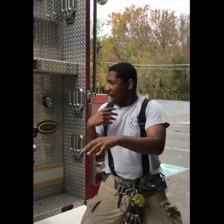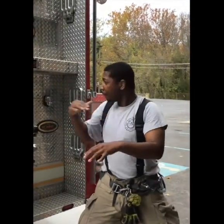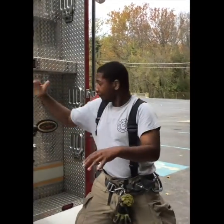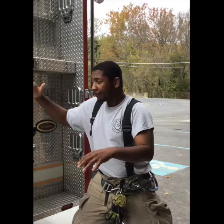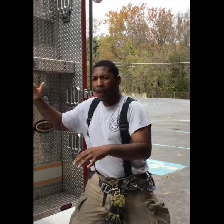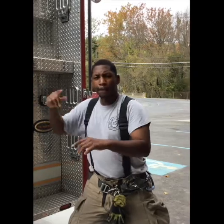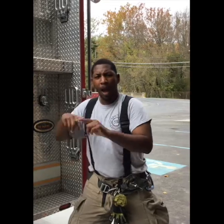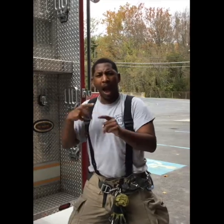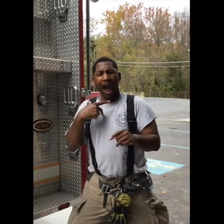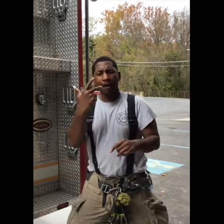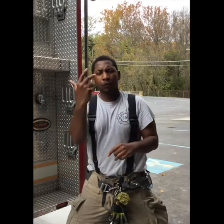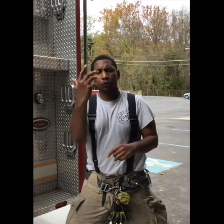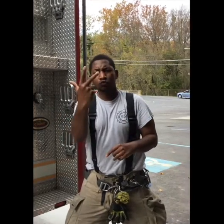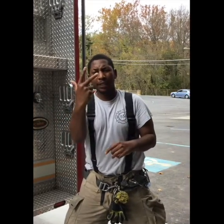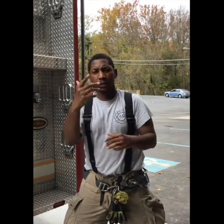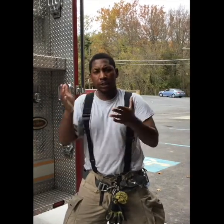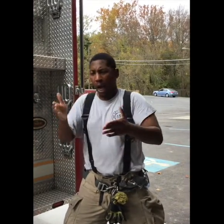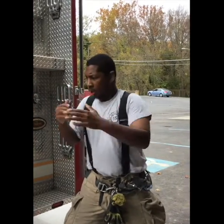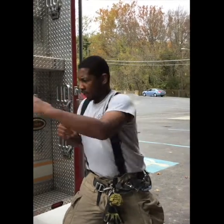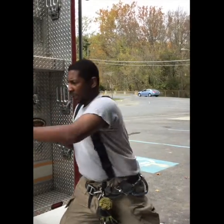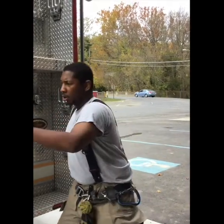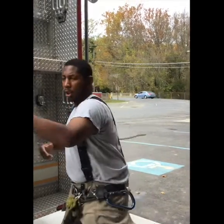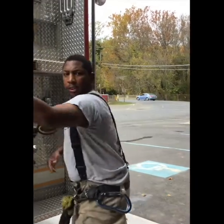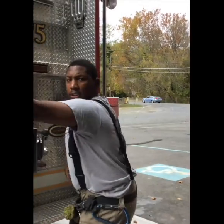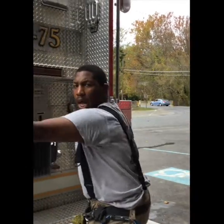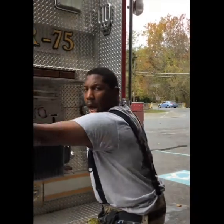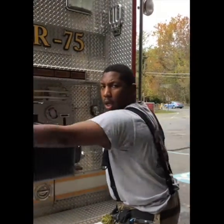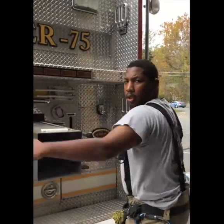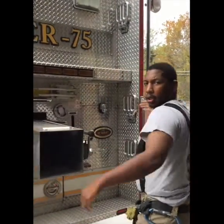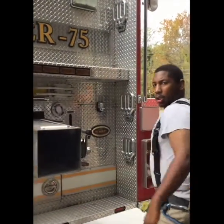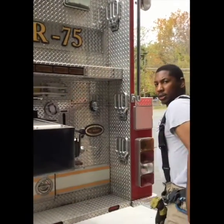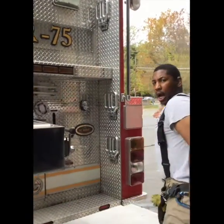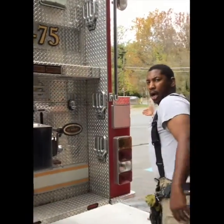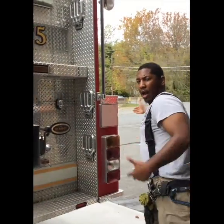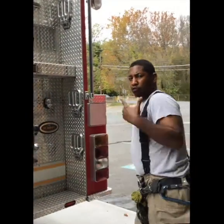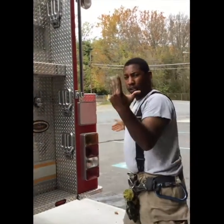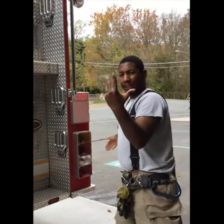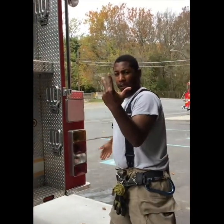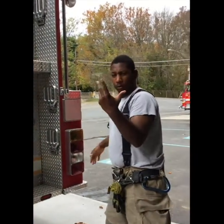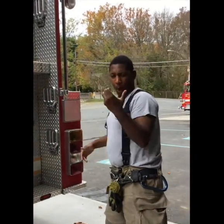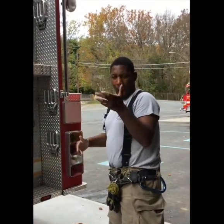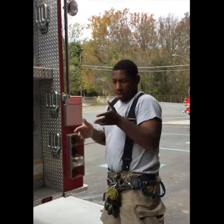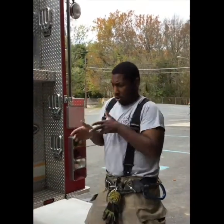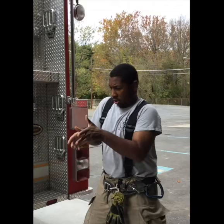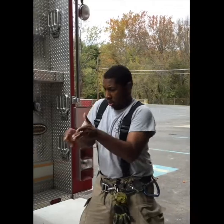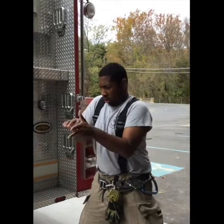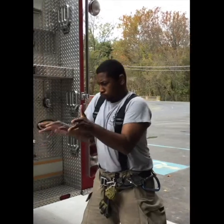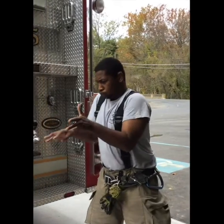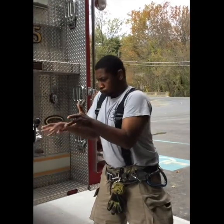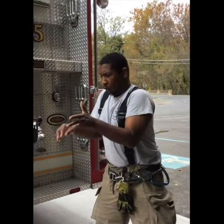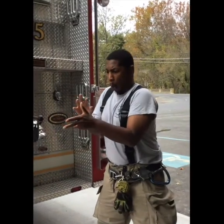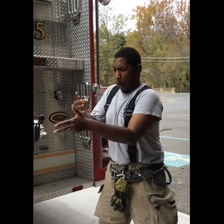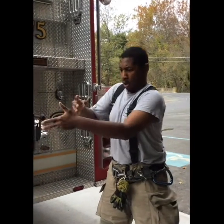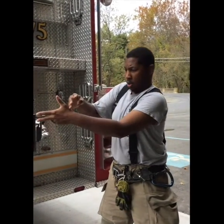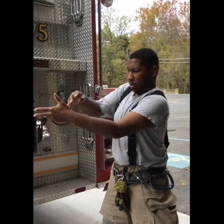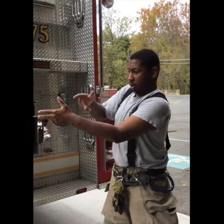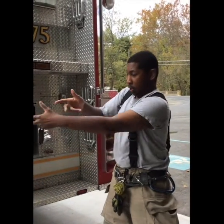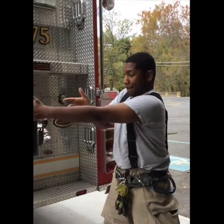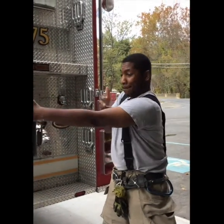So we'll fill up the portable tank. There's 3 sides on the truck. So you could do it from